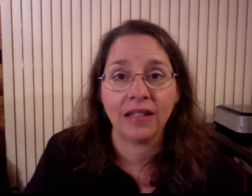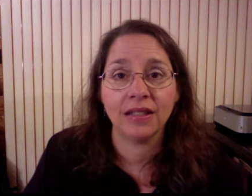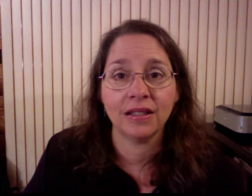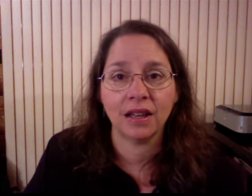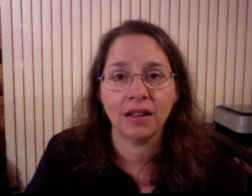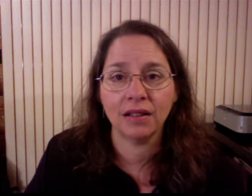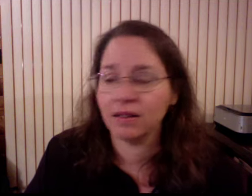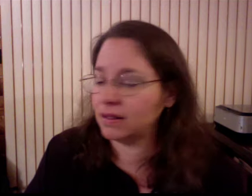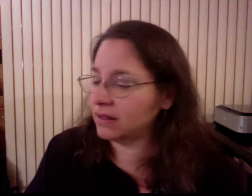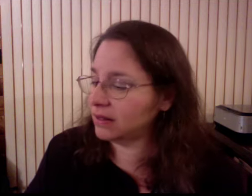fantasy.